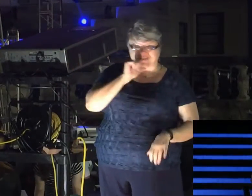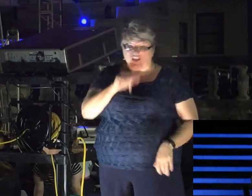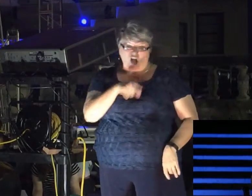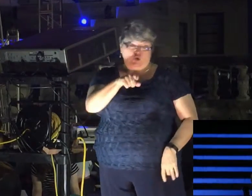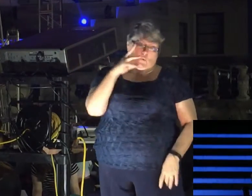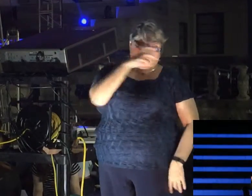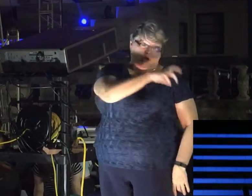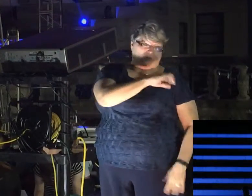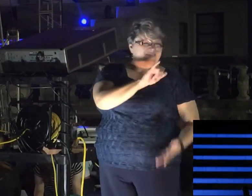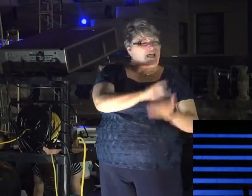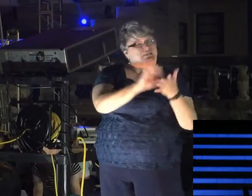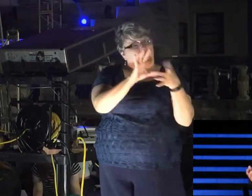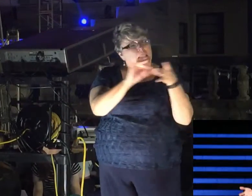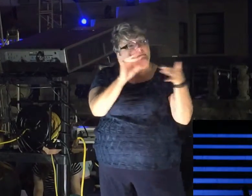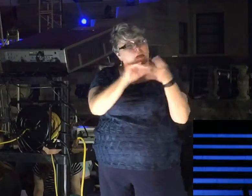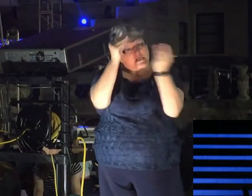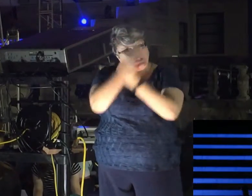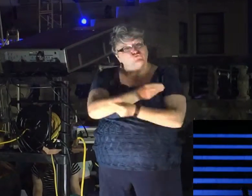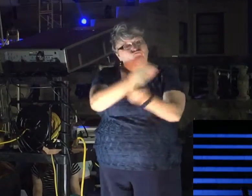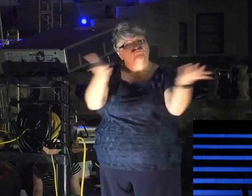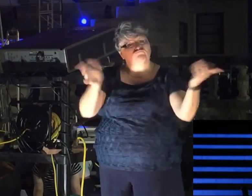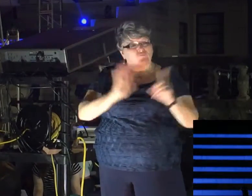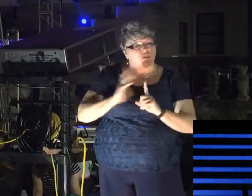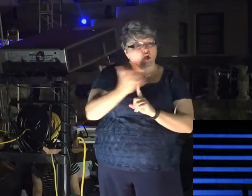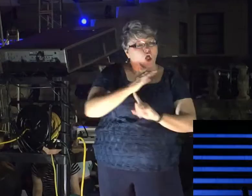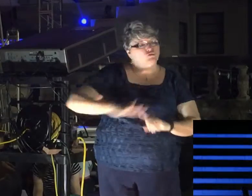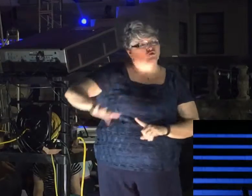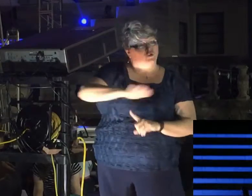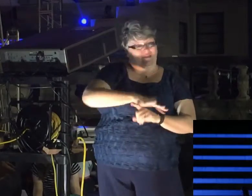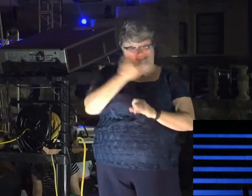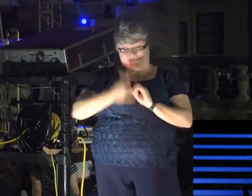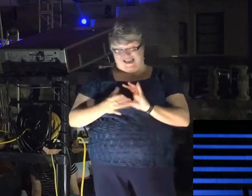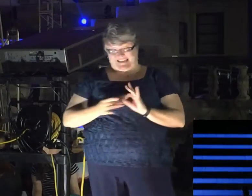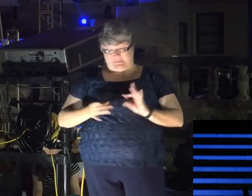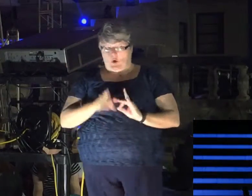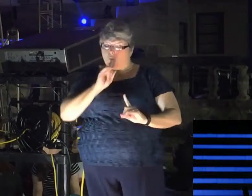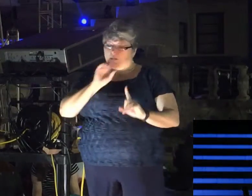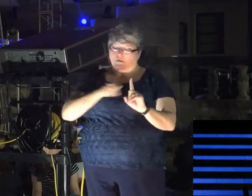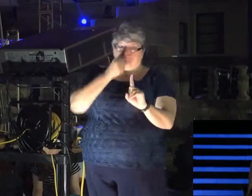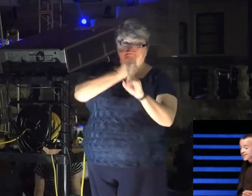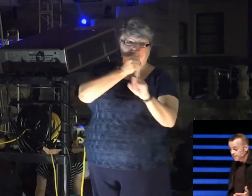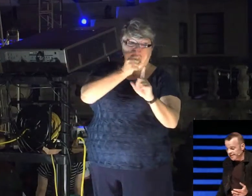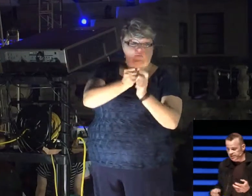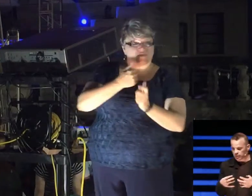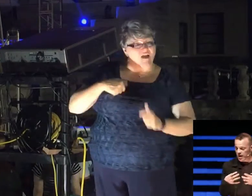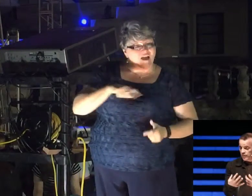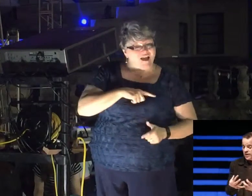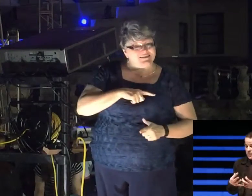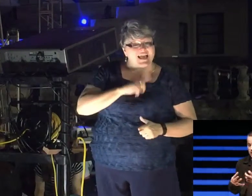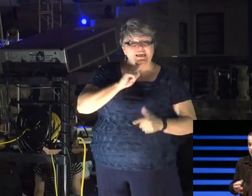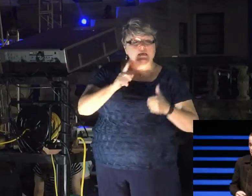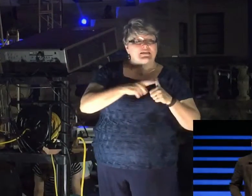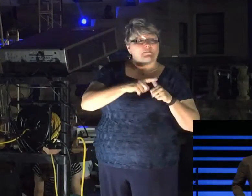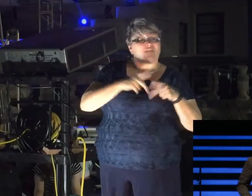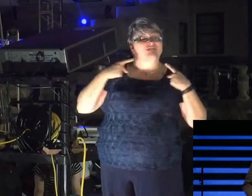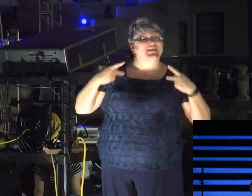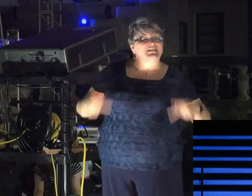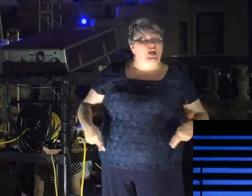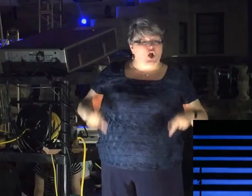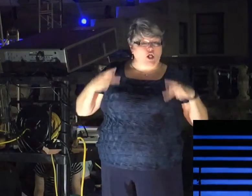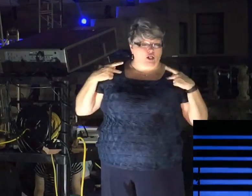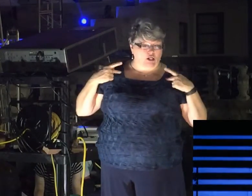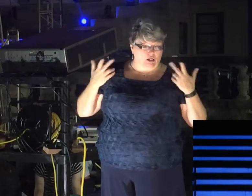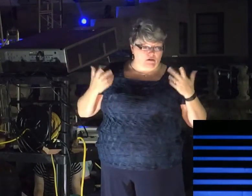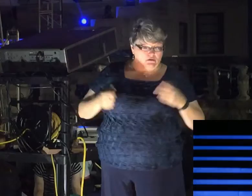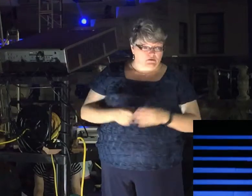you should be doing it, and if you're not, you're weird. That's sort of the message in the culture. And the last message I really want to hit on with us is that it's